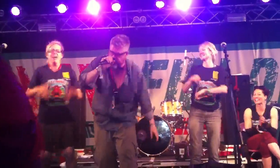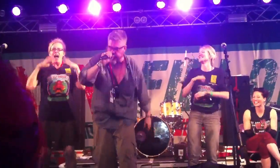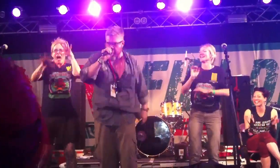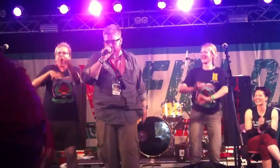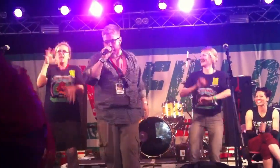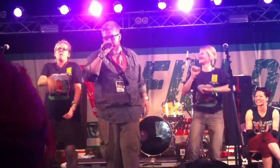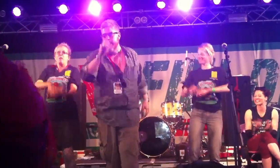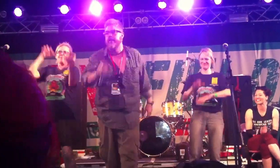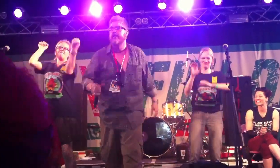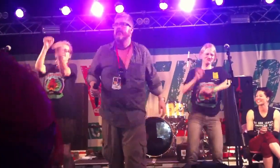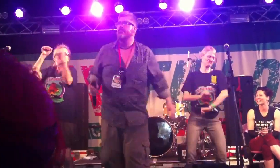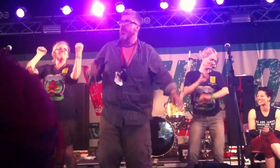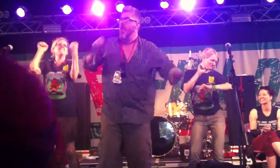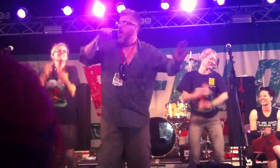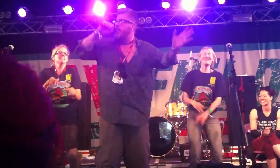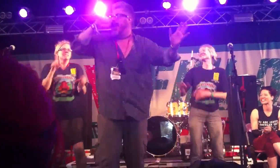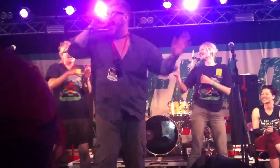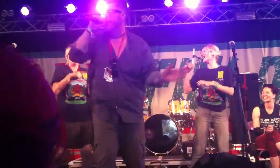Bestiality.